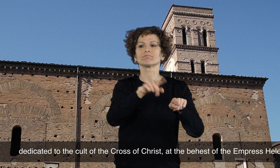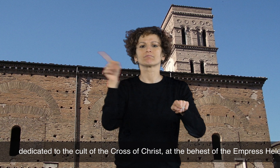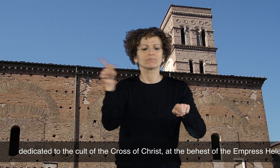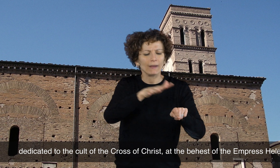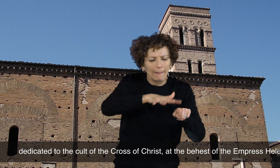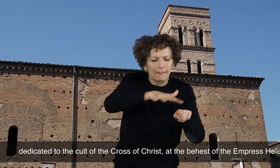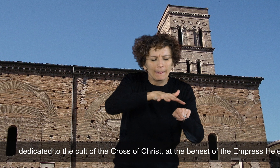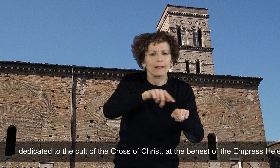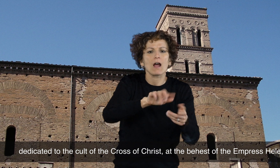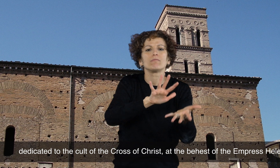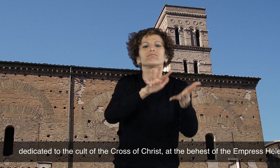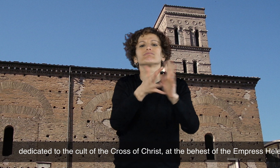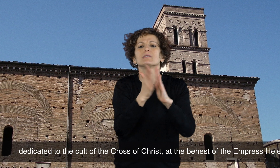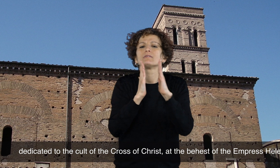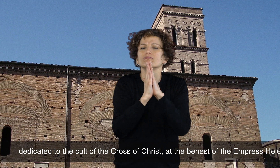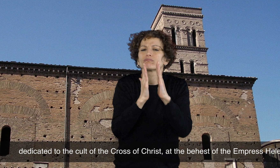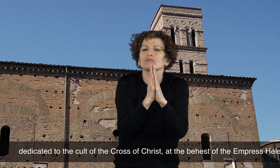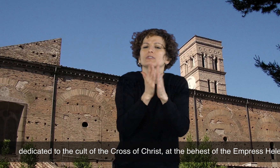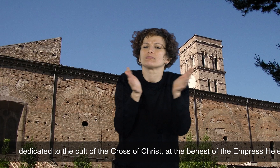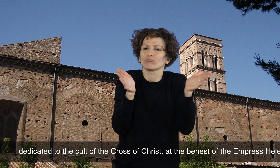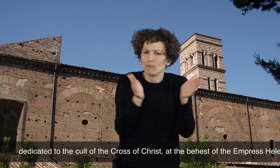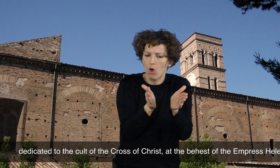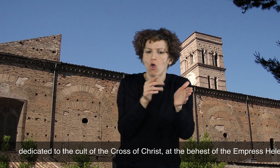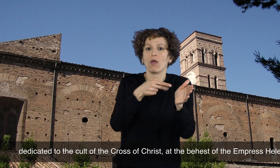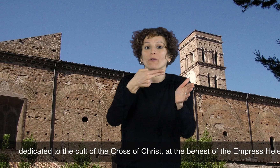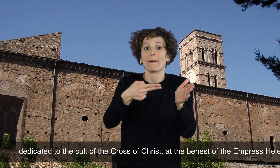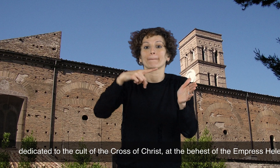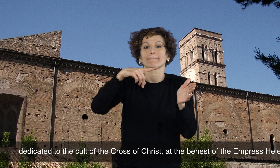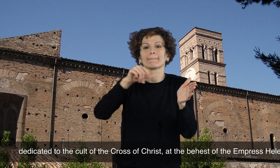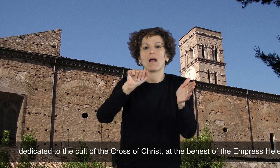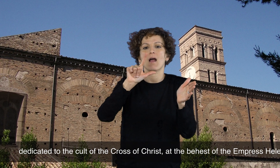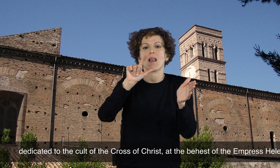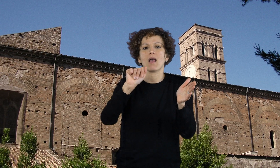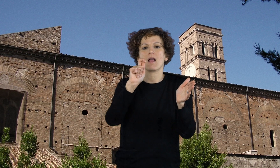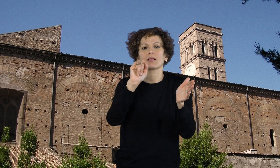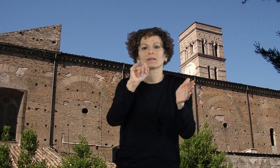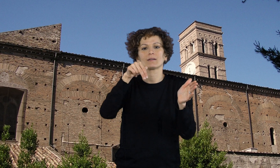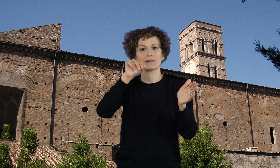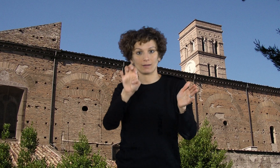the Cross of Christ at the behest of the Empress Helen.